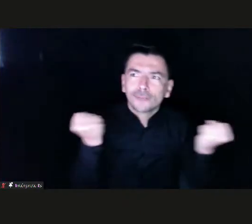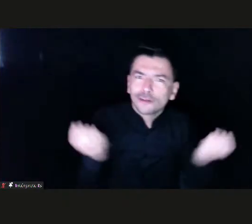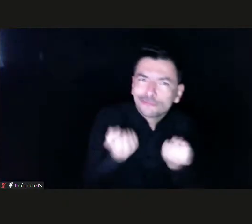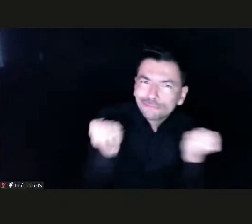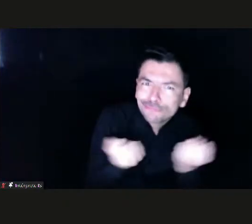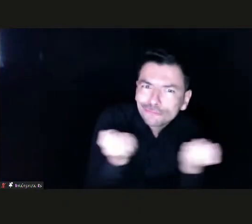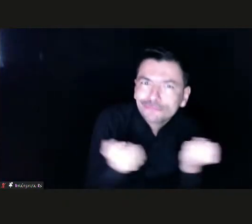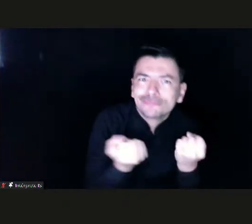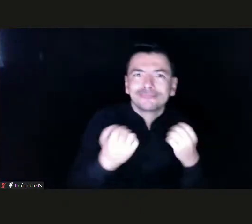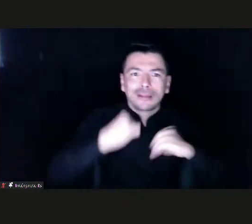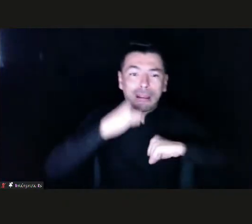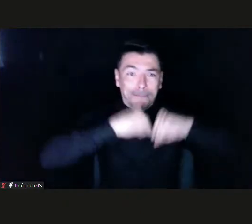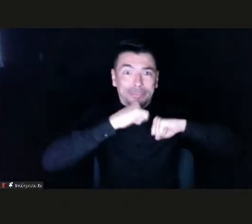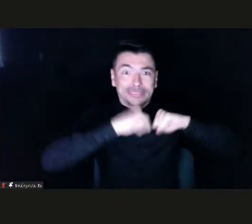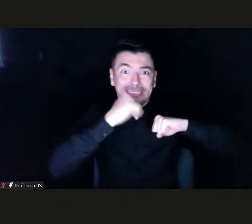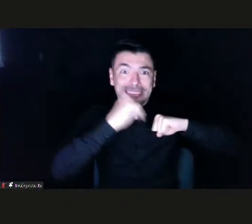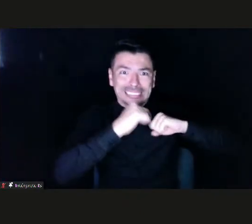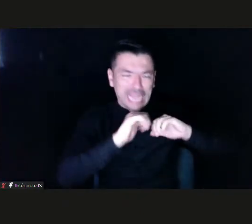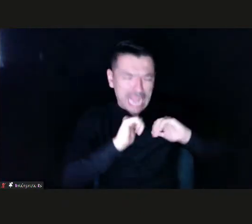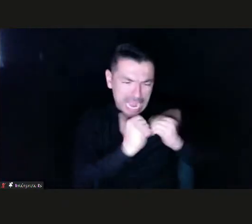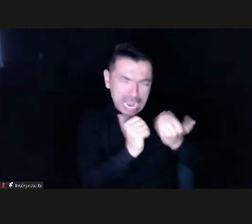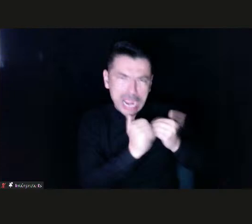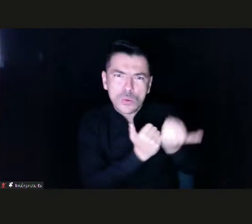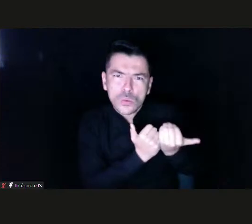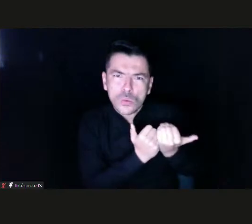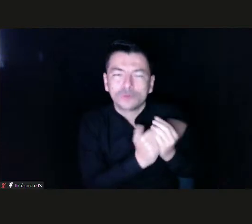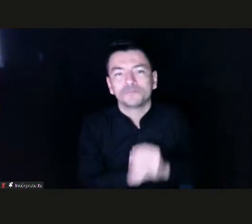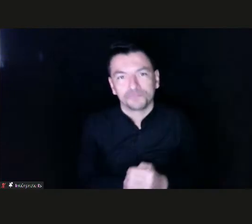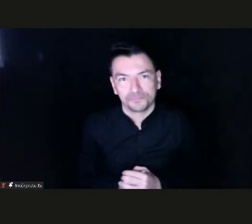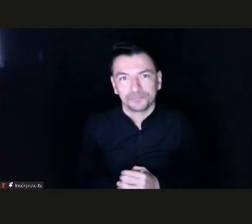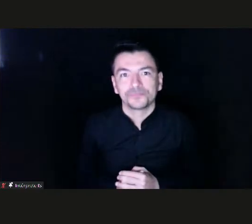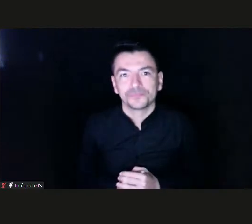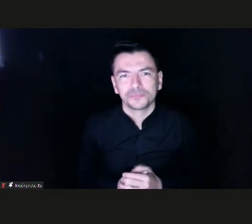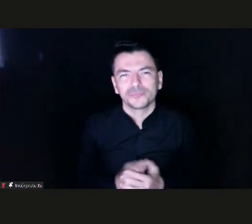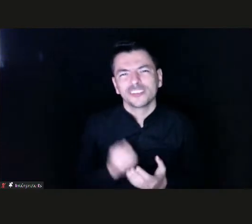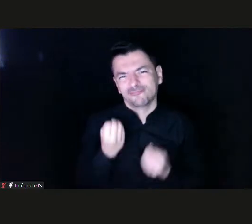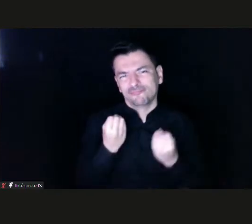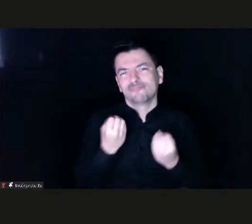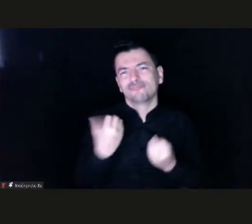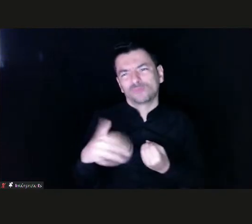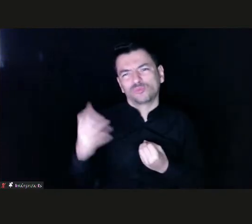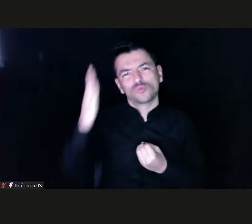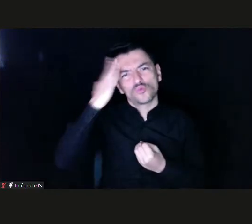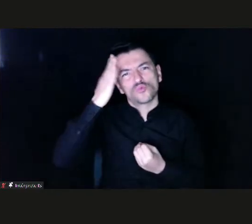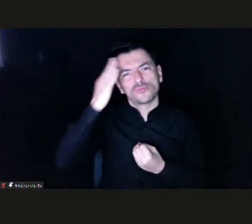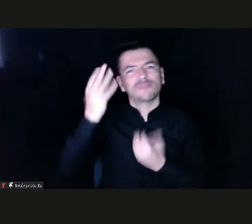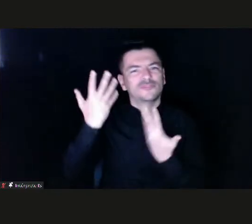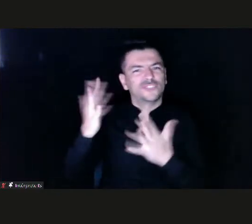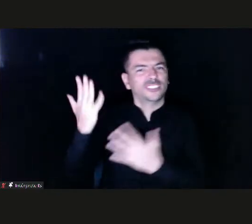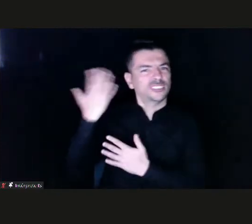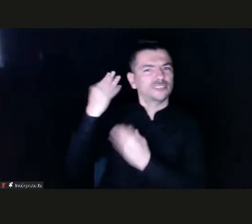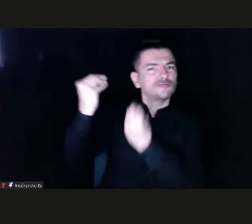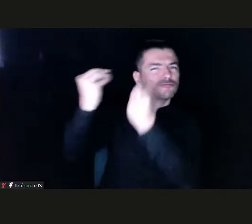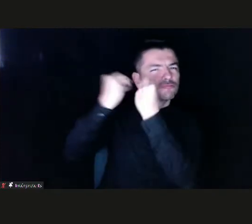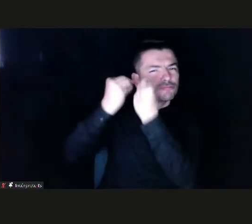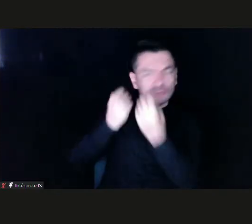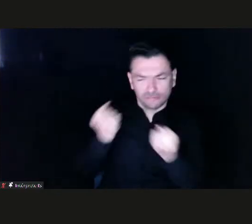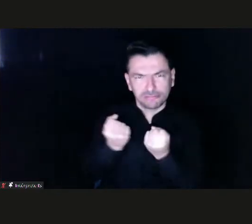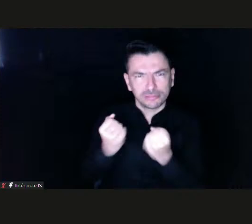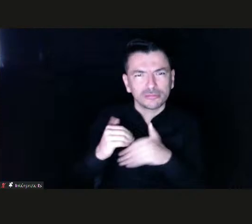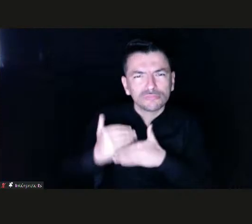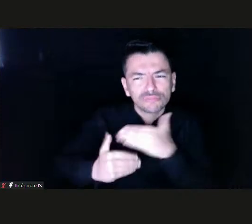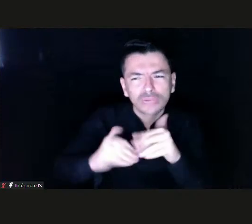process management, and total quality management. Ms. Sandra Husbands holds a Bachelor of Science degree